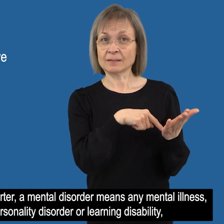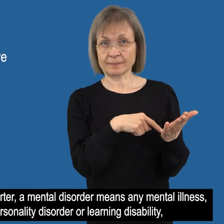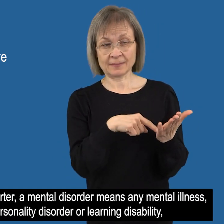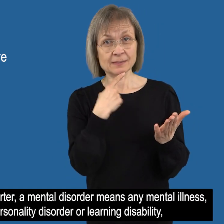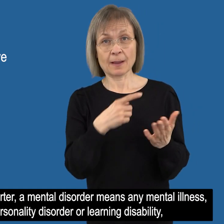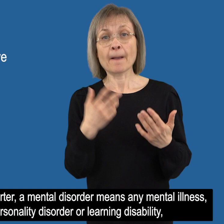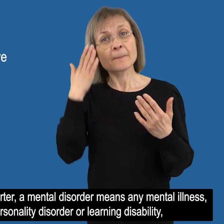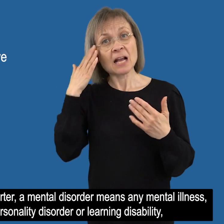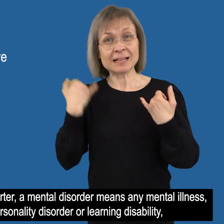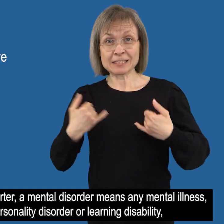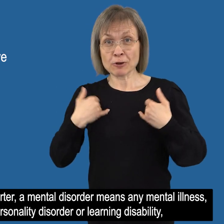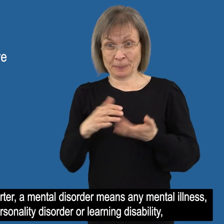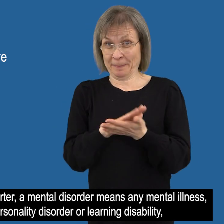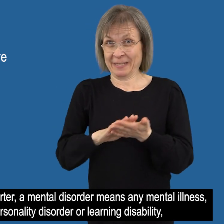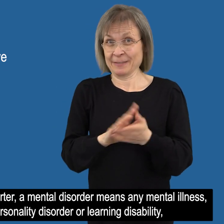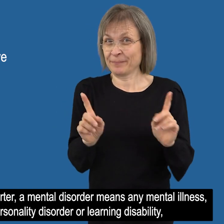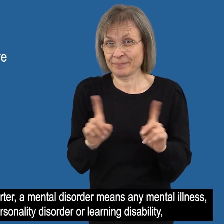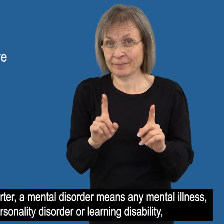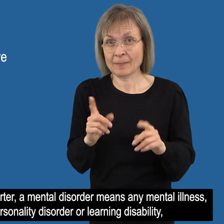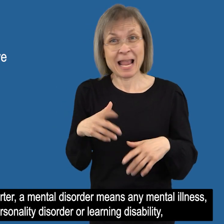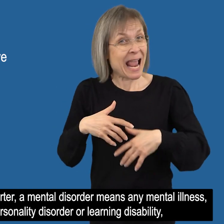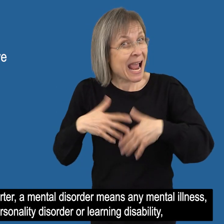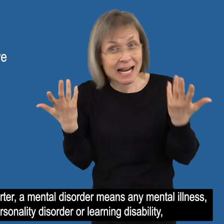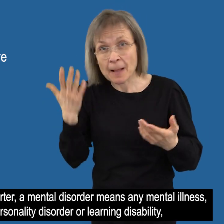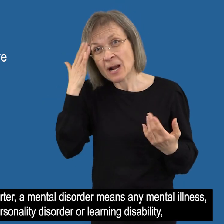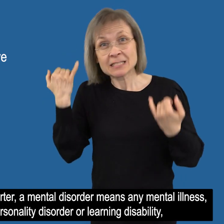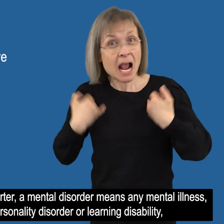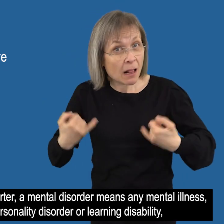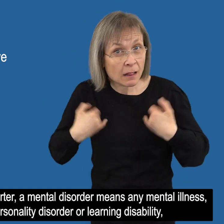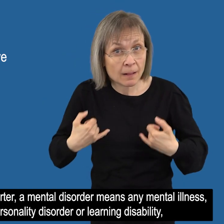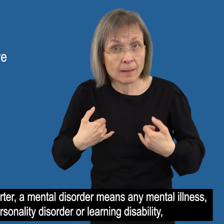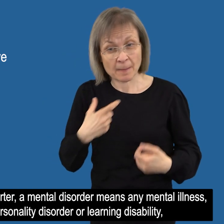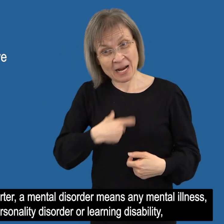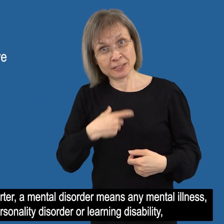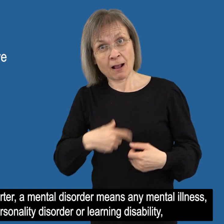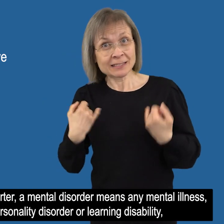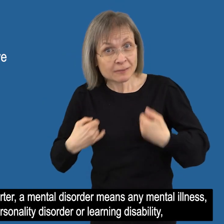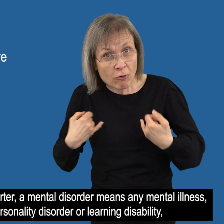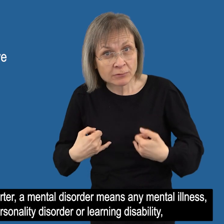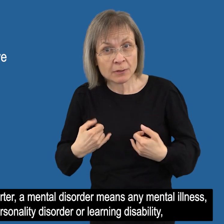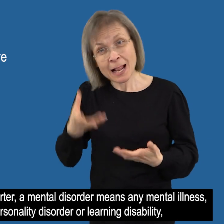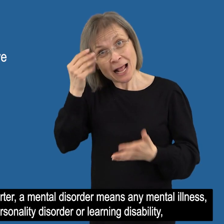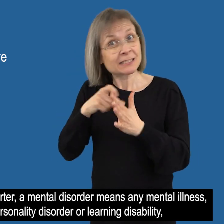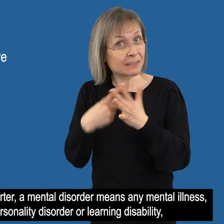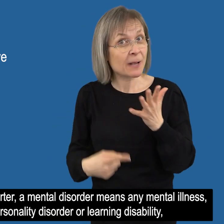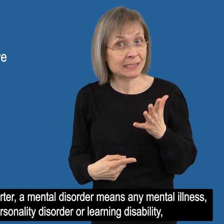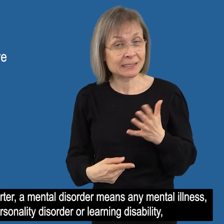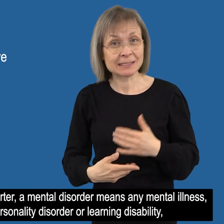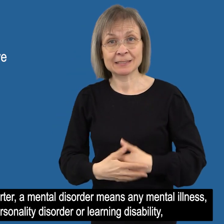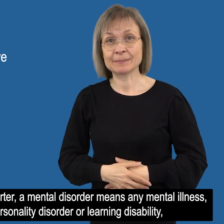In this charter, a mental disorder means any mental illness, personality disorder or learning disability, which are the